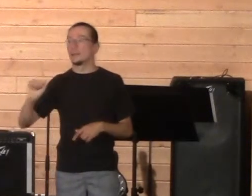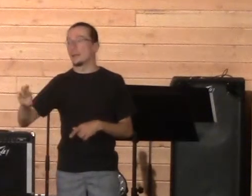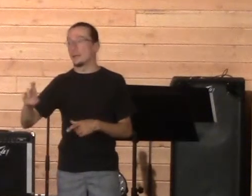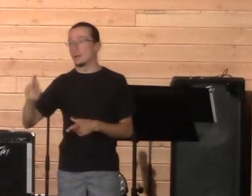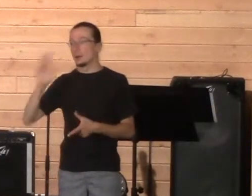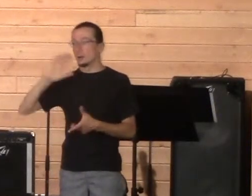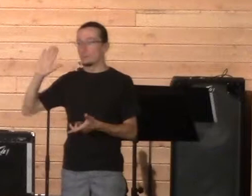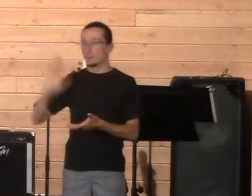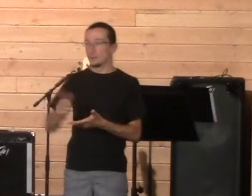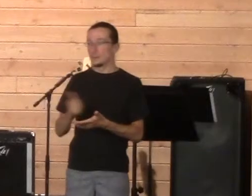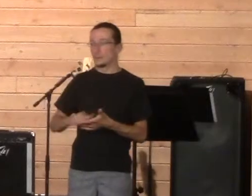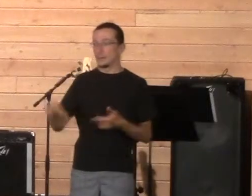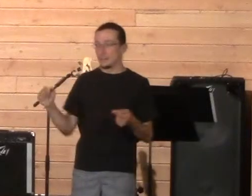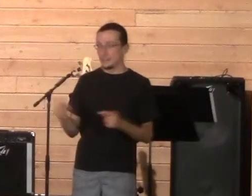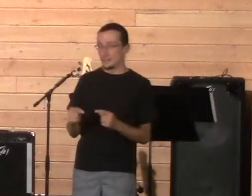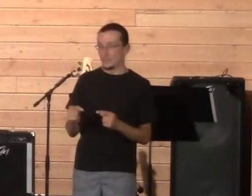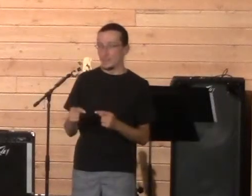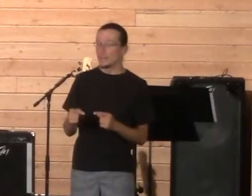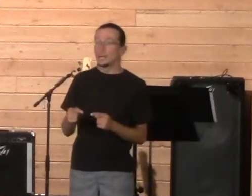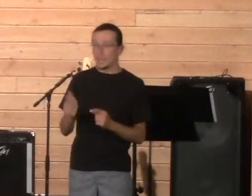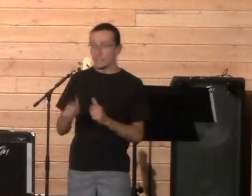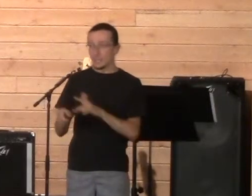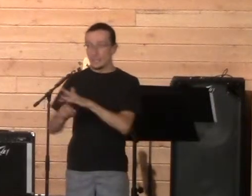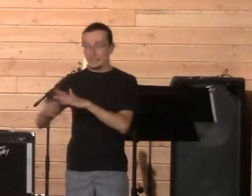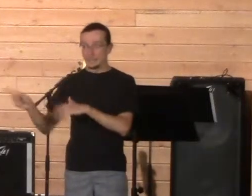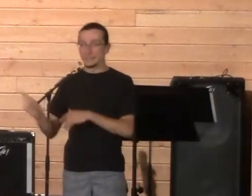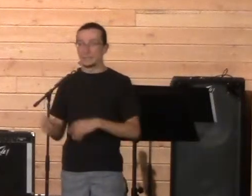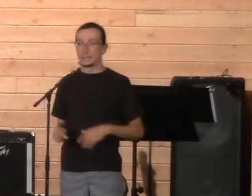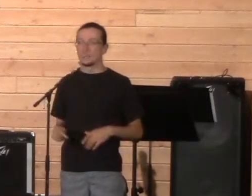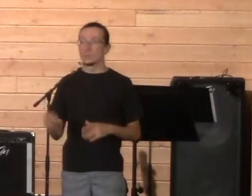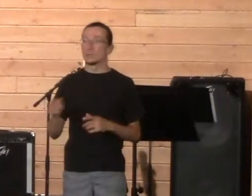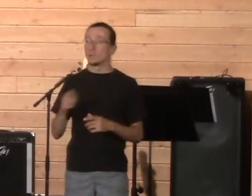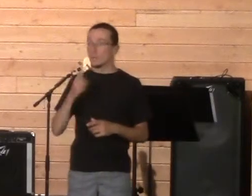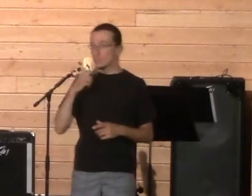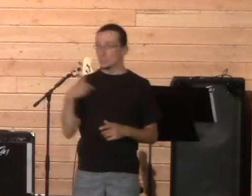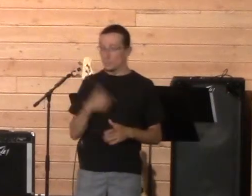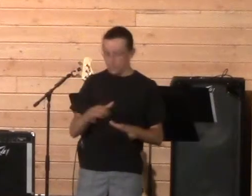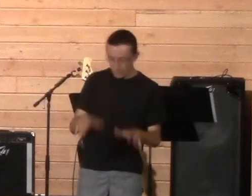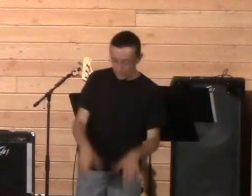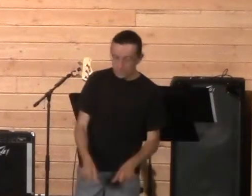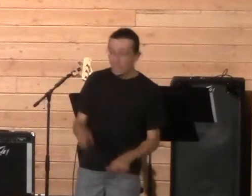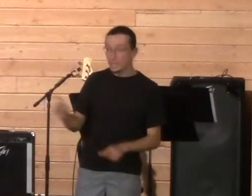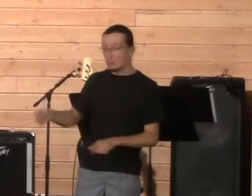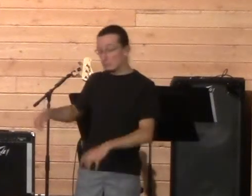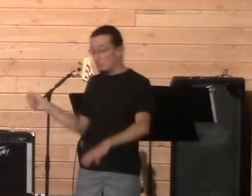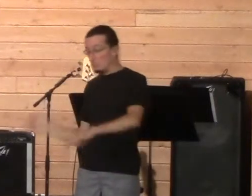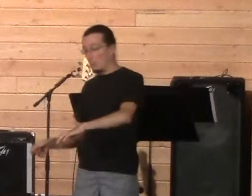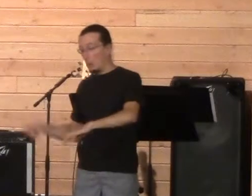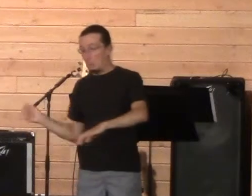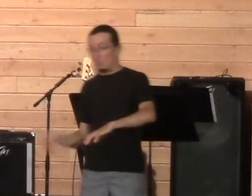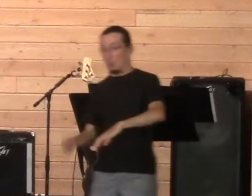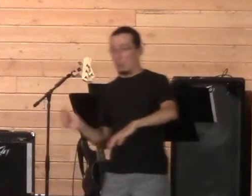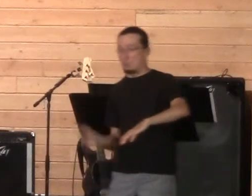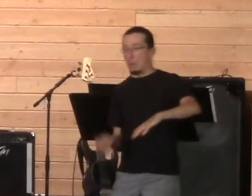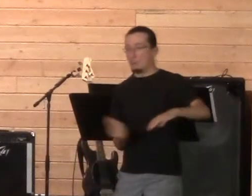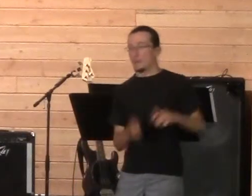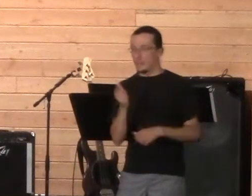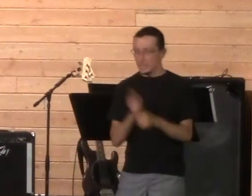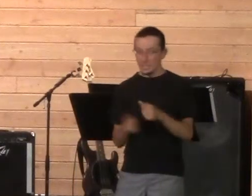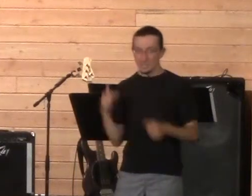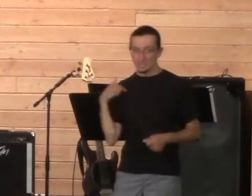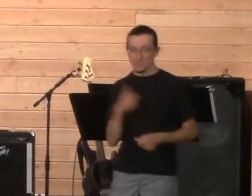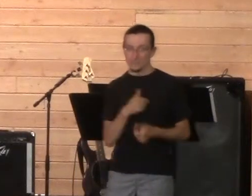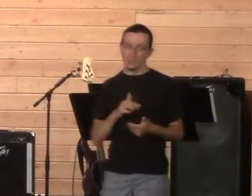pain to escape. And he had us grab our ankles, and he swatted each of us. And we were